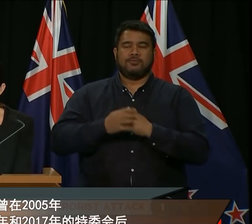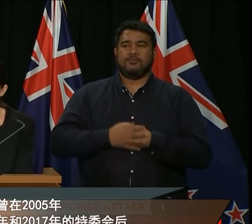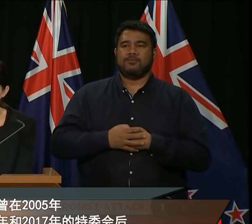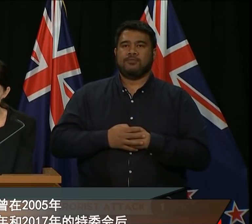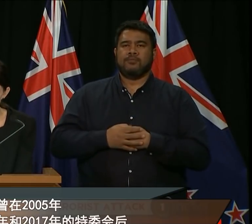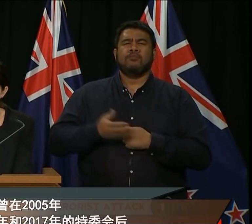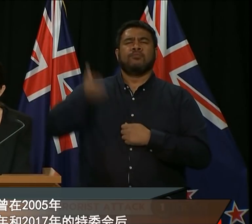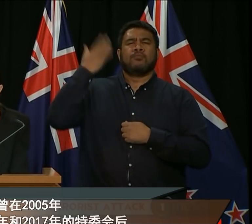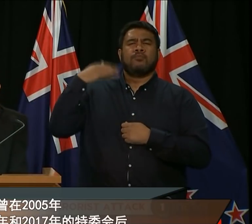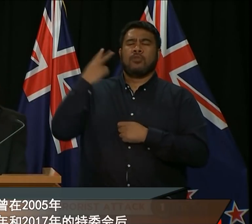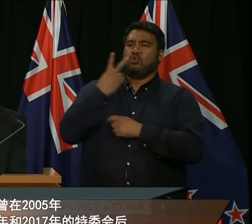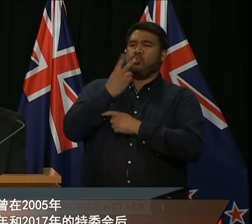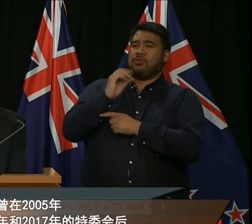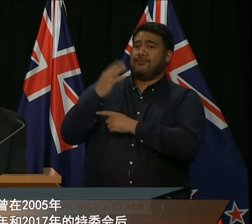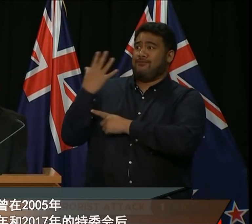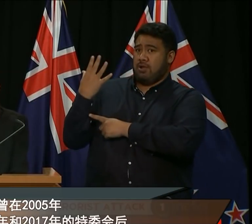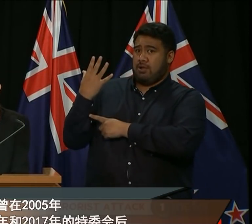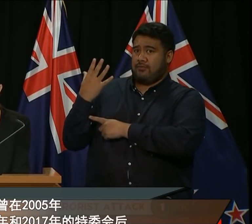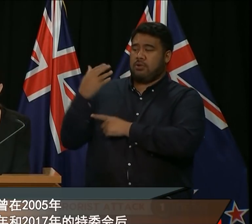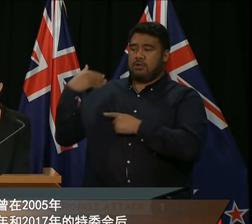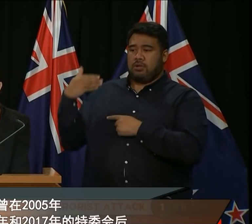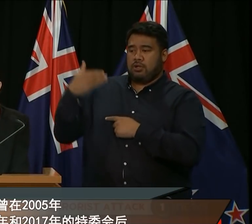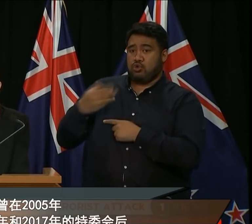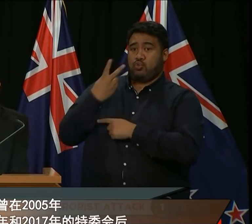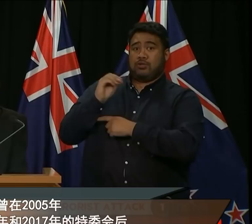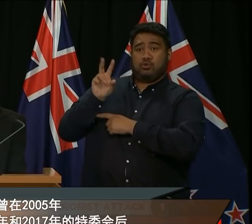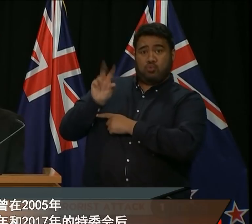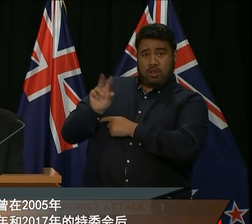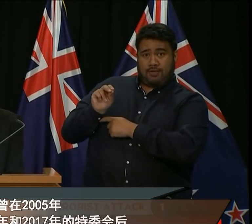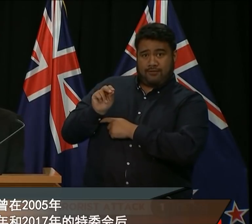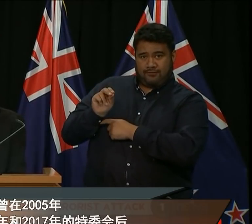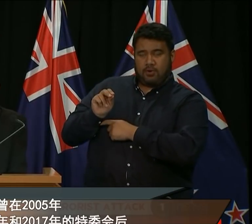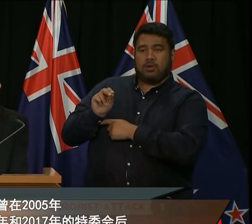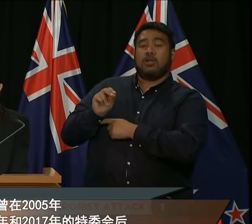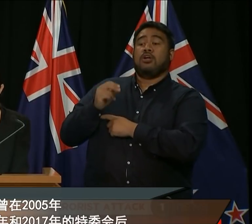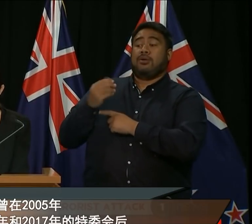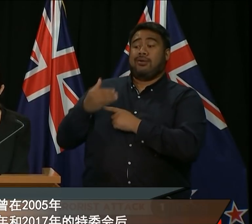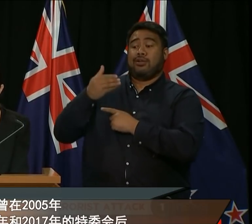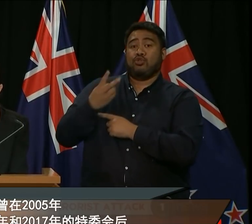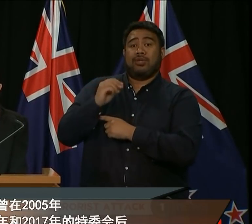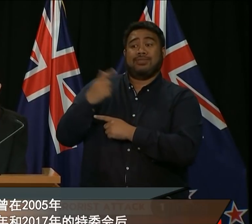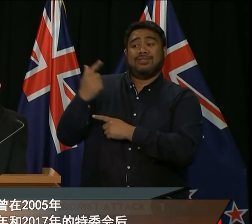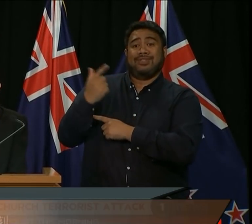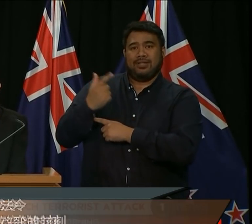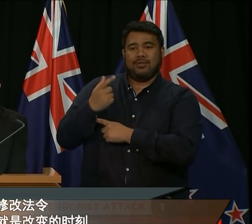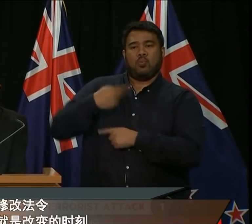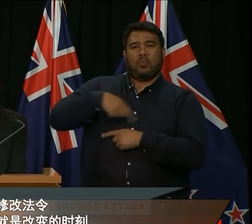in 2005, 2012, and after an inquiry in